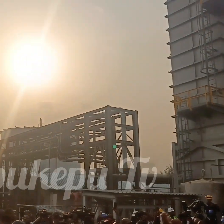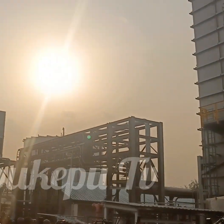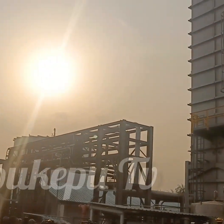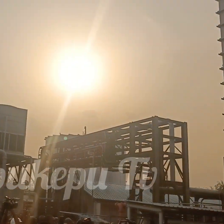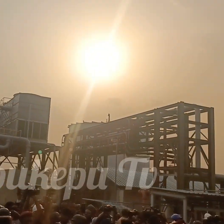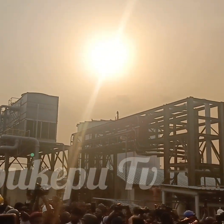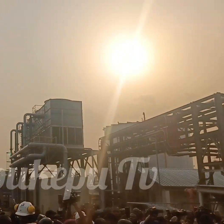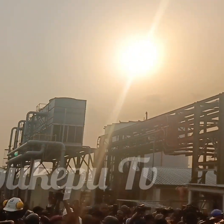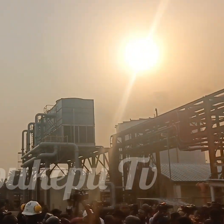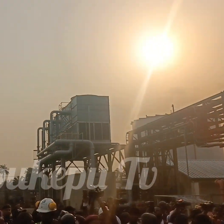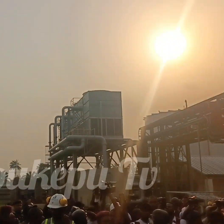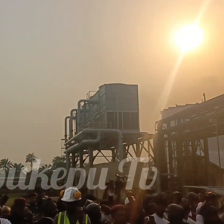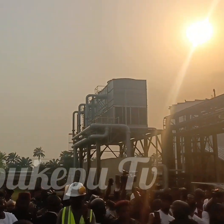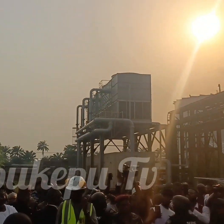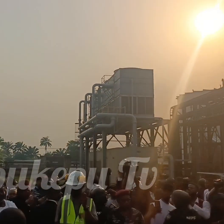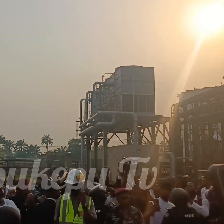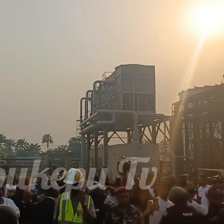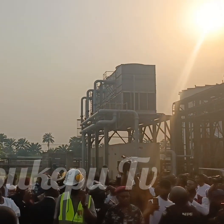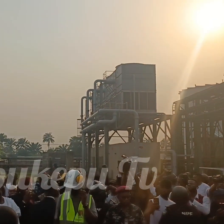big also.